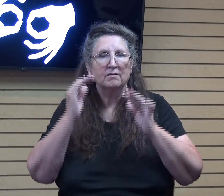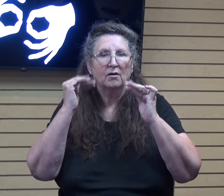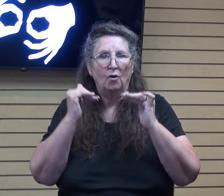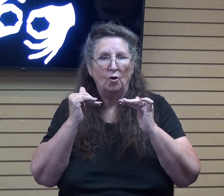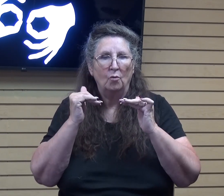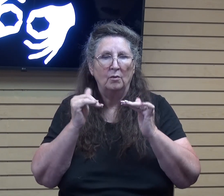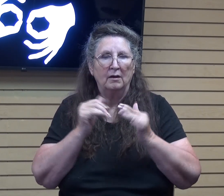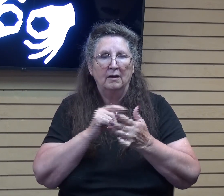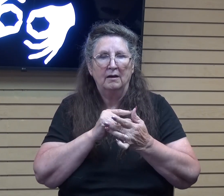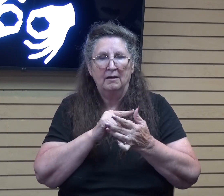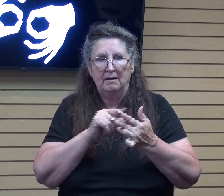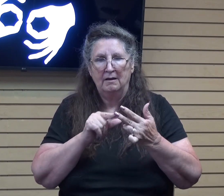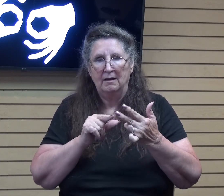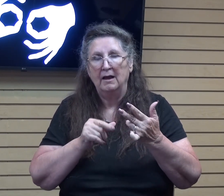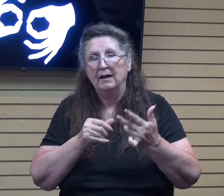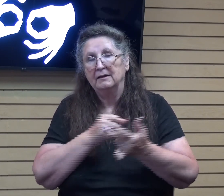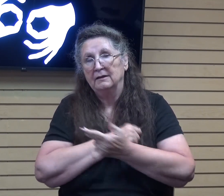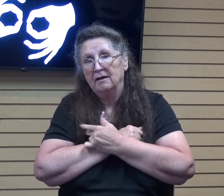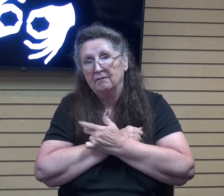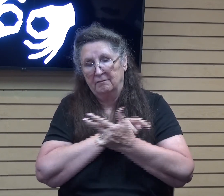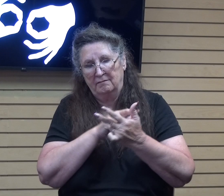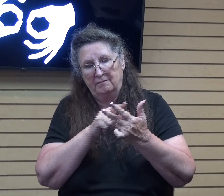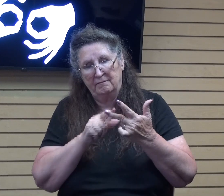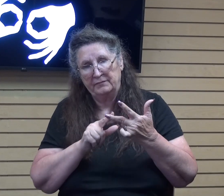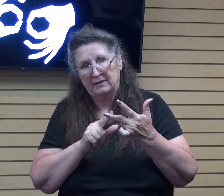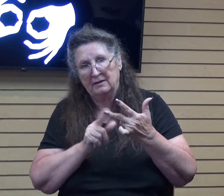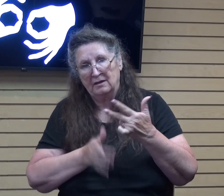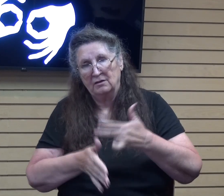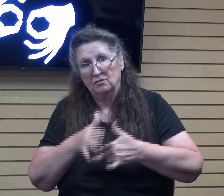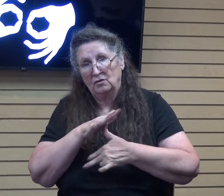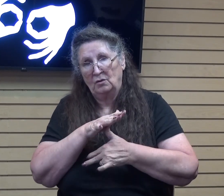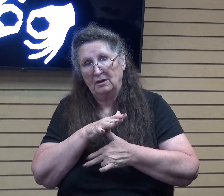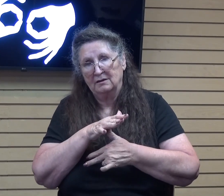three. But the greatest of these is love.